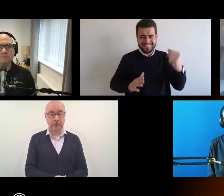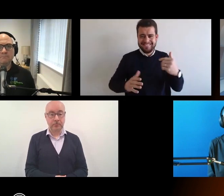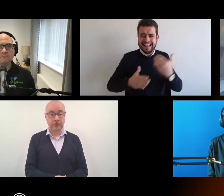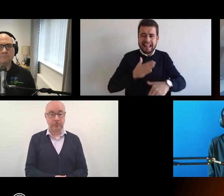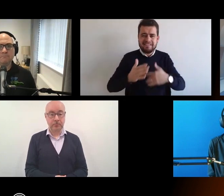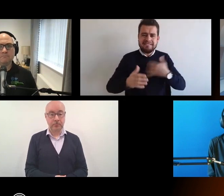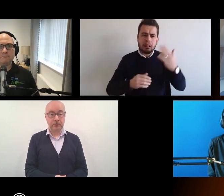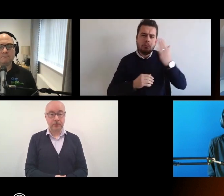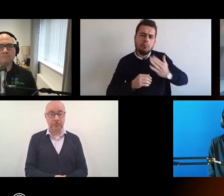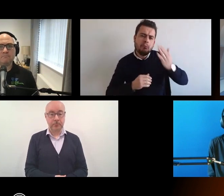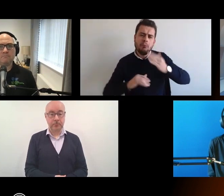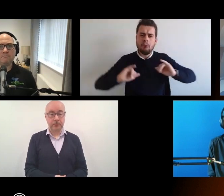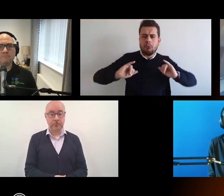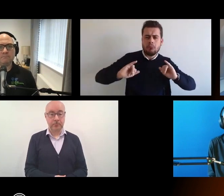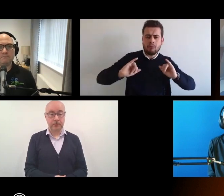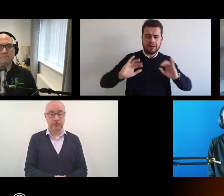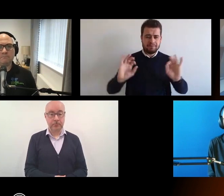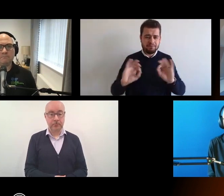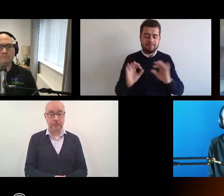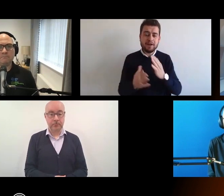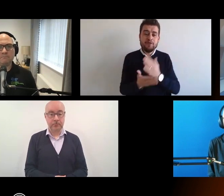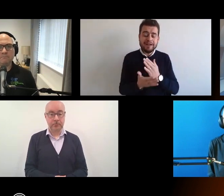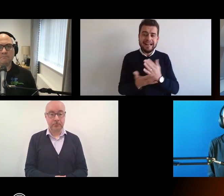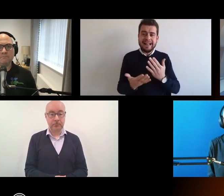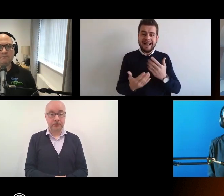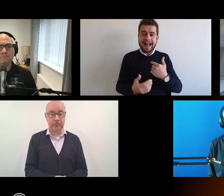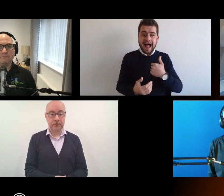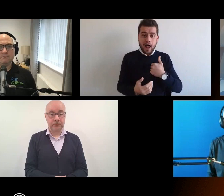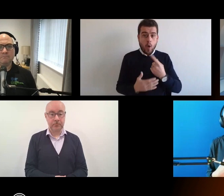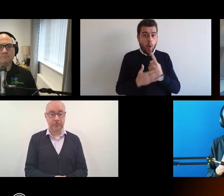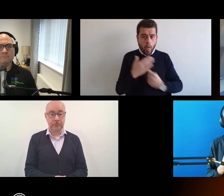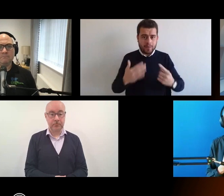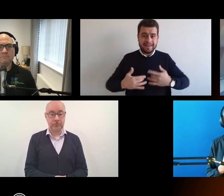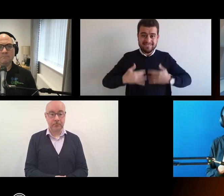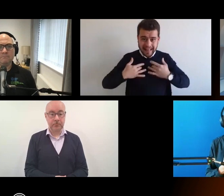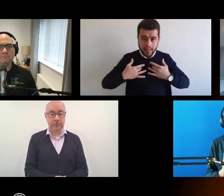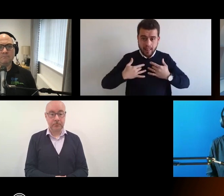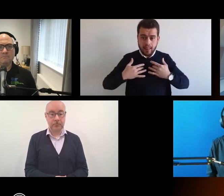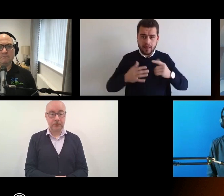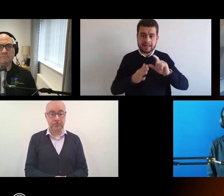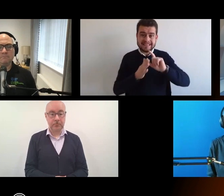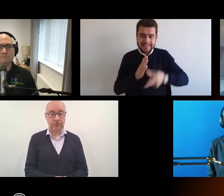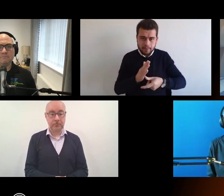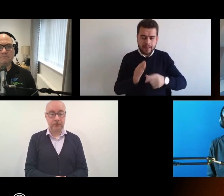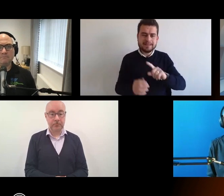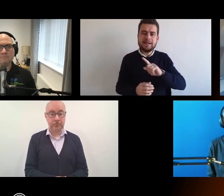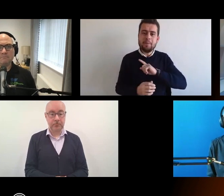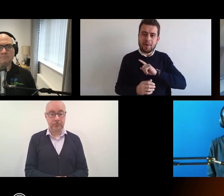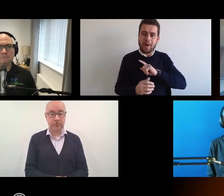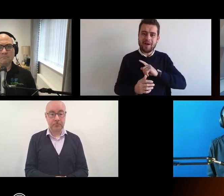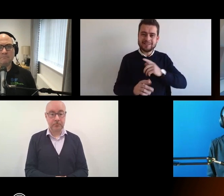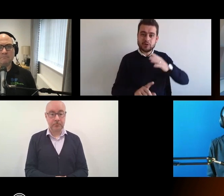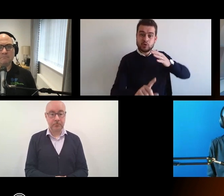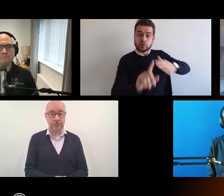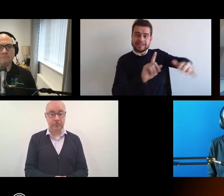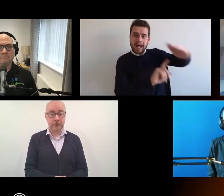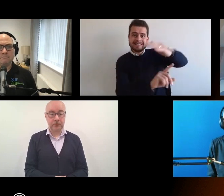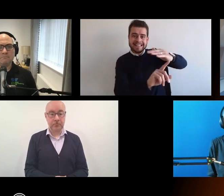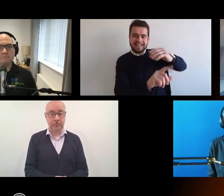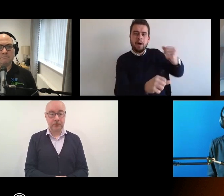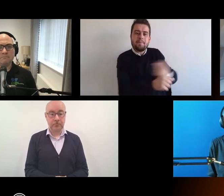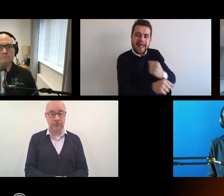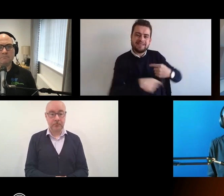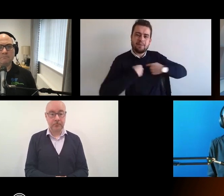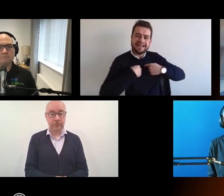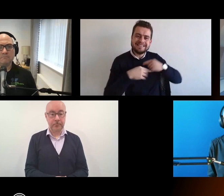you know, I love being part of the deaf community. I love being part of deaf culture. I didn't feel sorry for myself. And I only